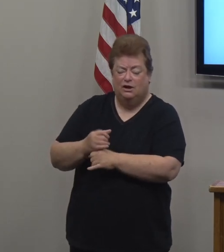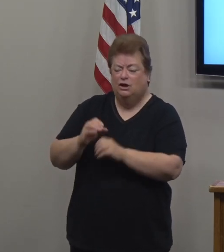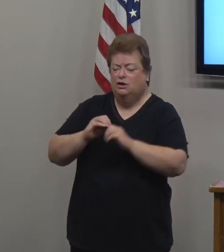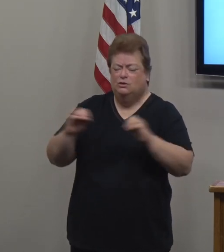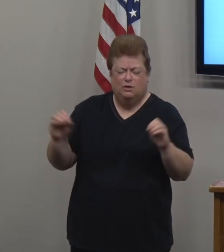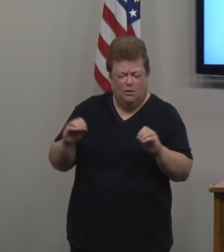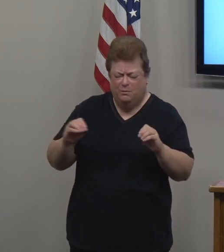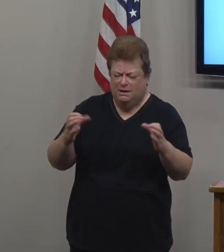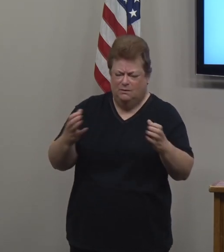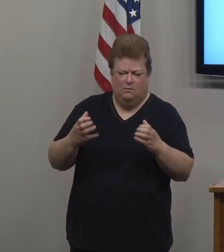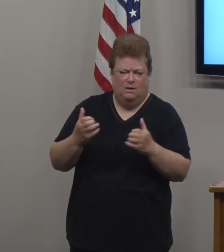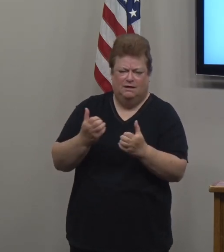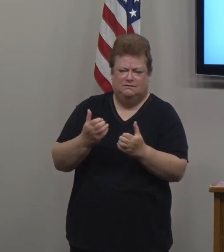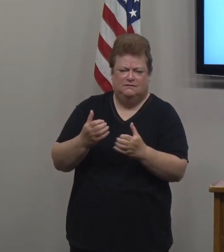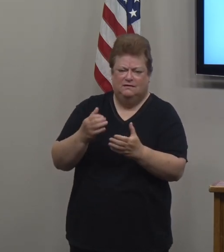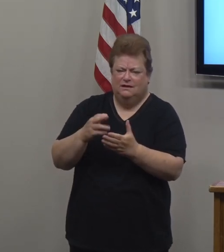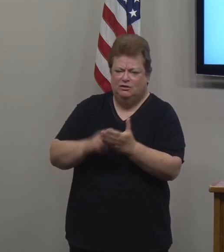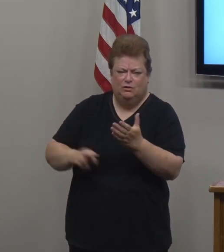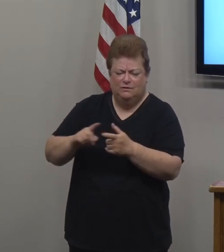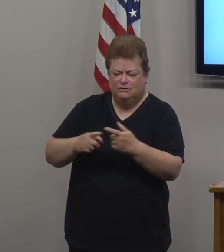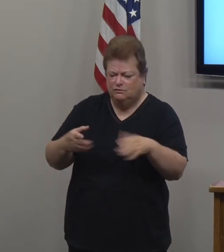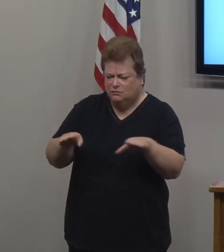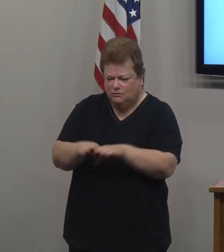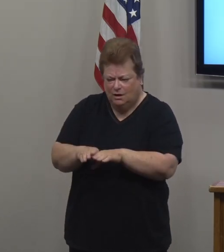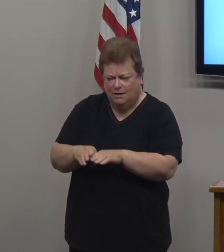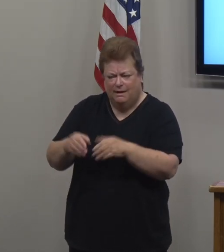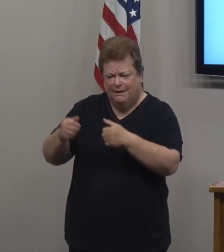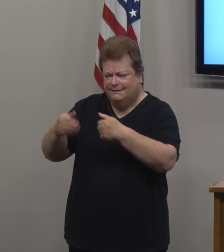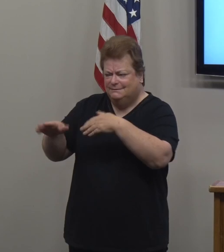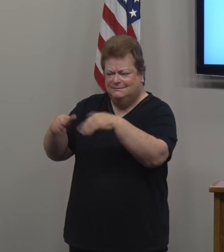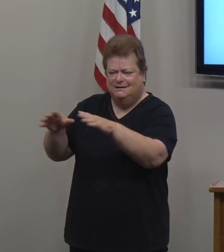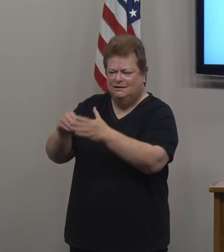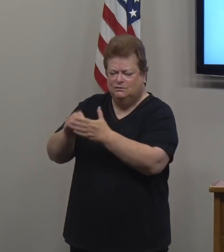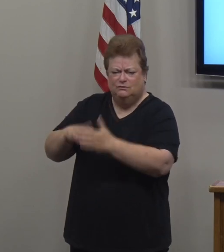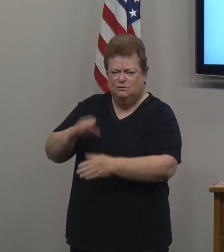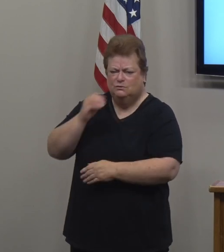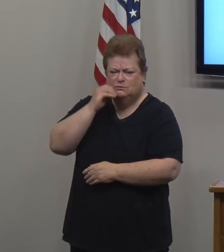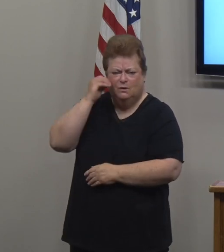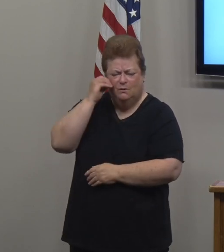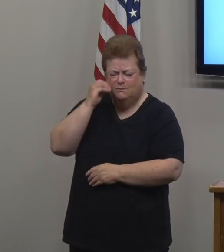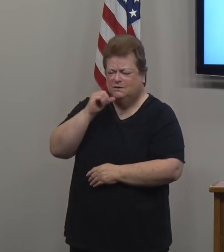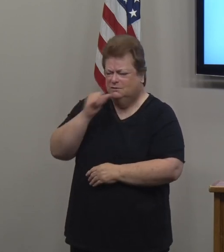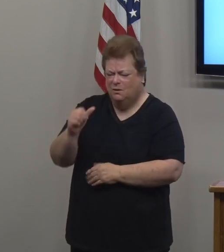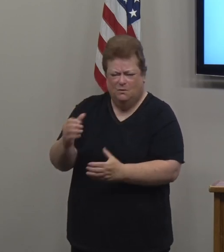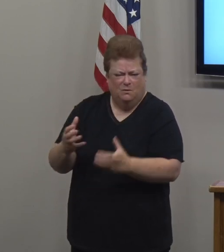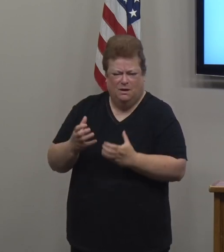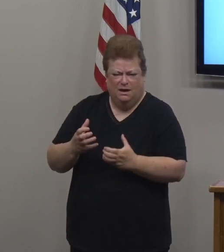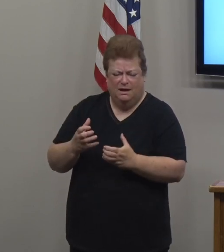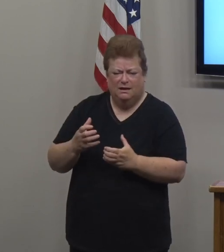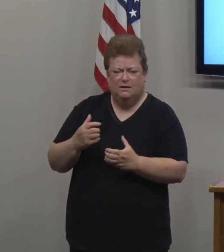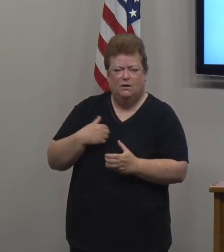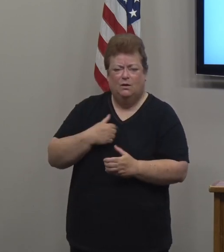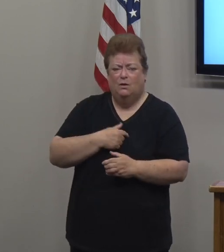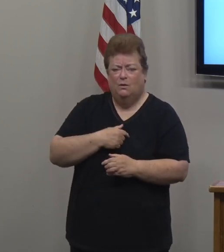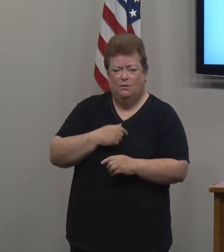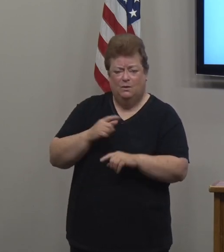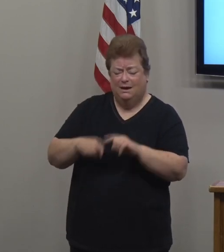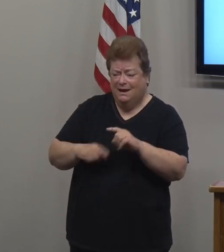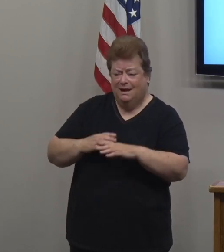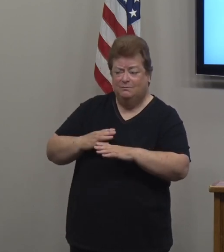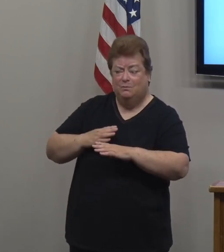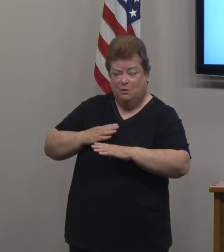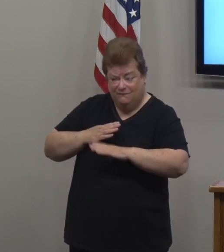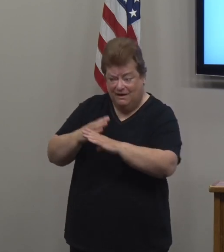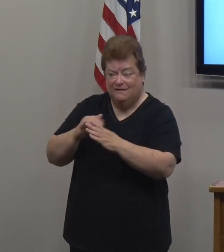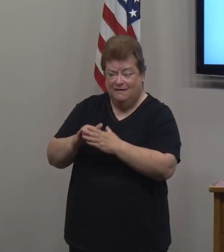down. No one wants students to be sent home, and everyone has real power to prevent that from happening. In order